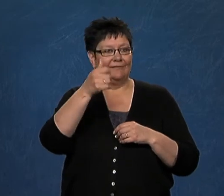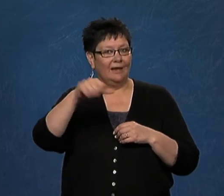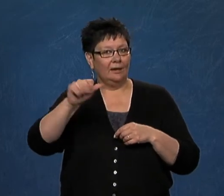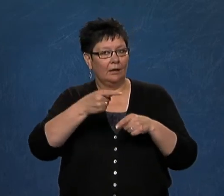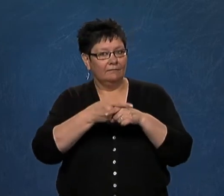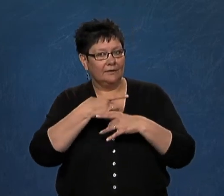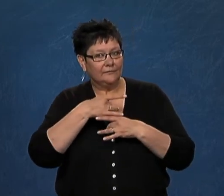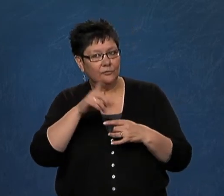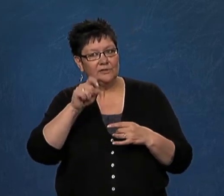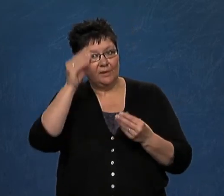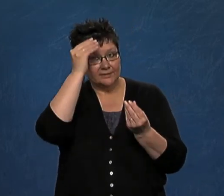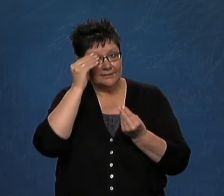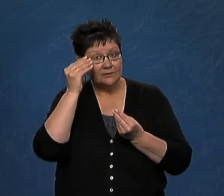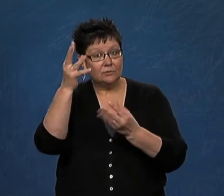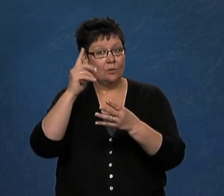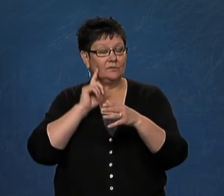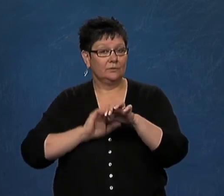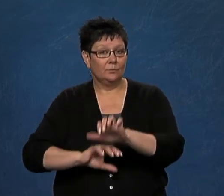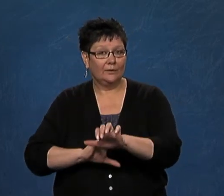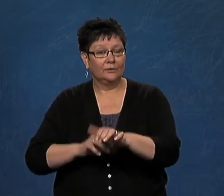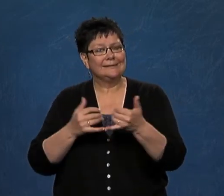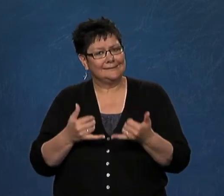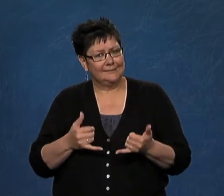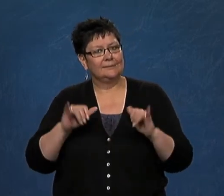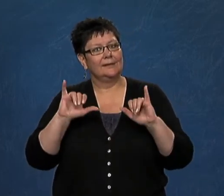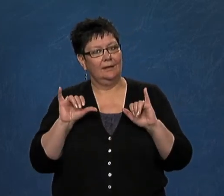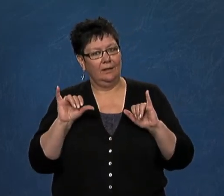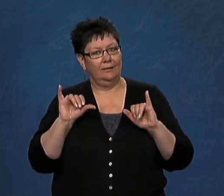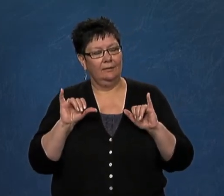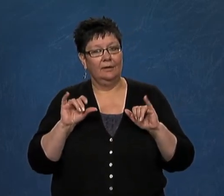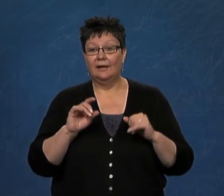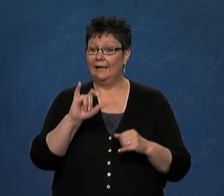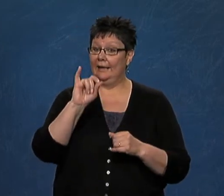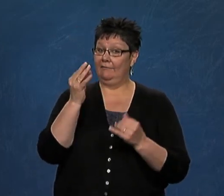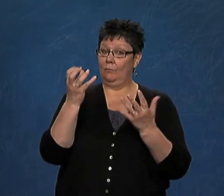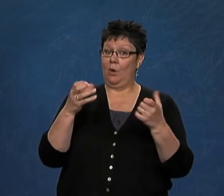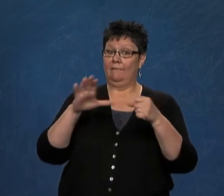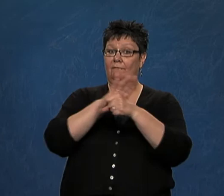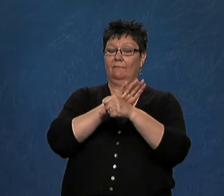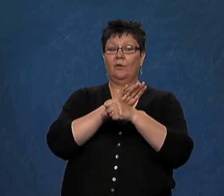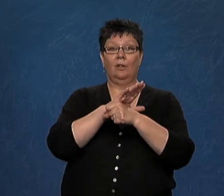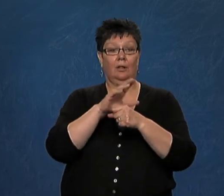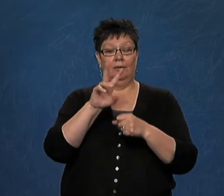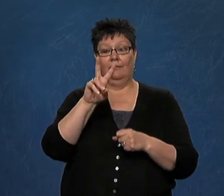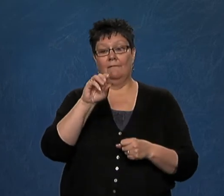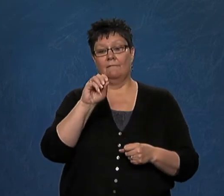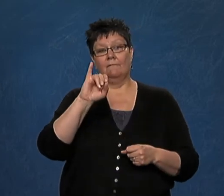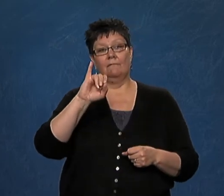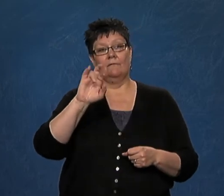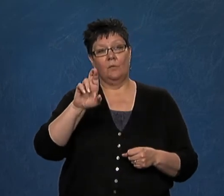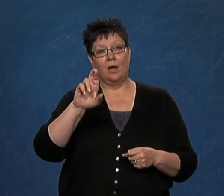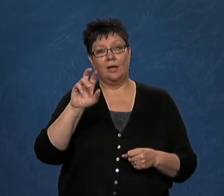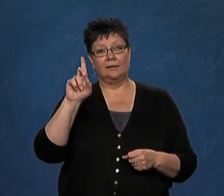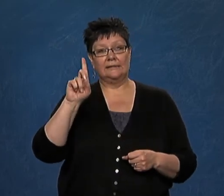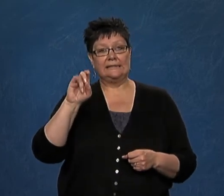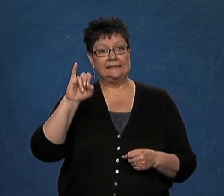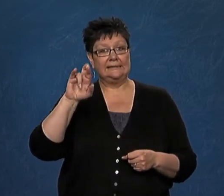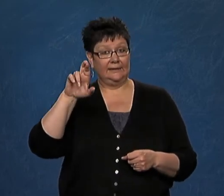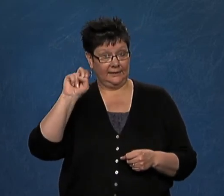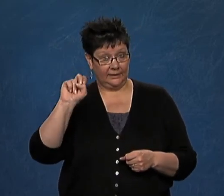talk about their certifications. If anything needs to be disclosed for the record, they still need to do that as well.